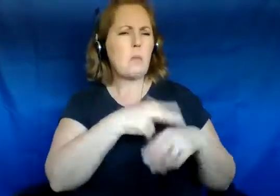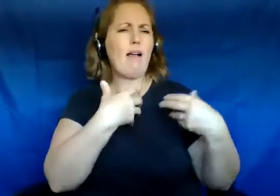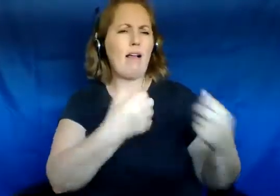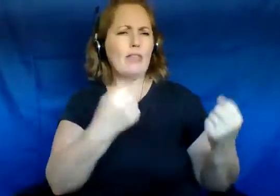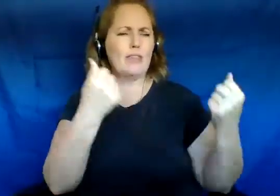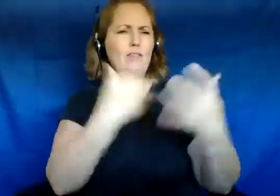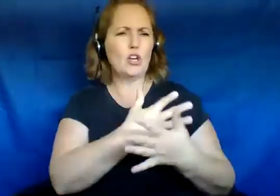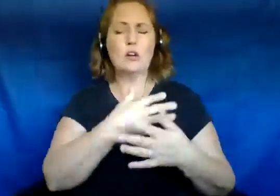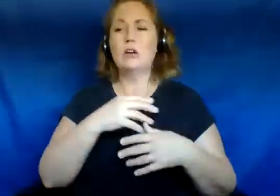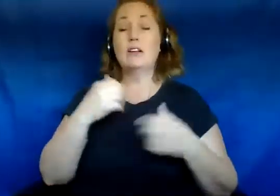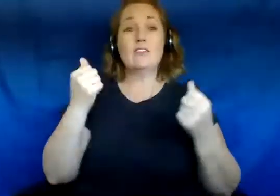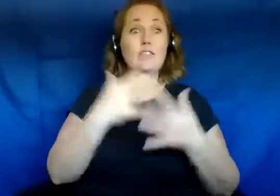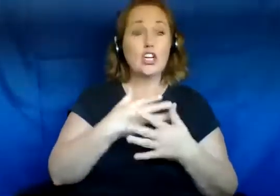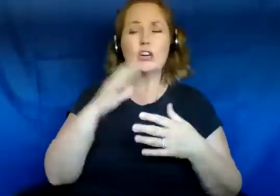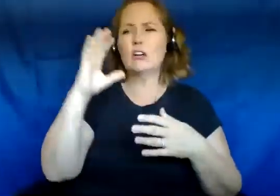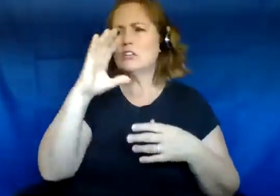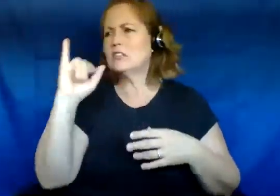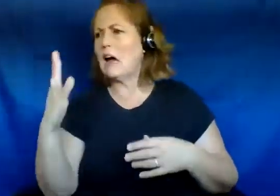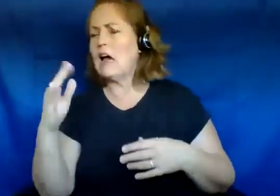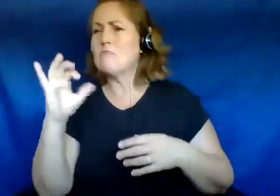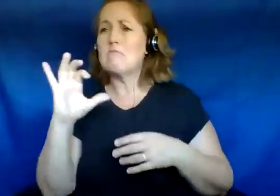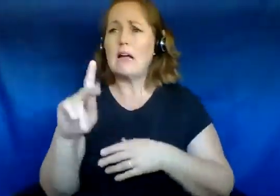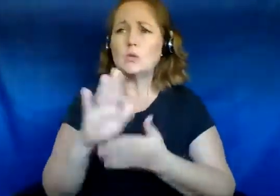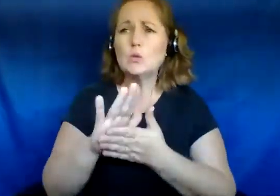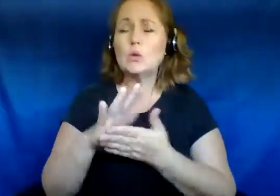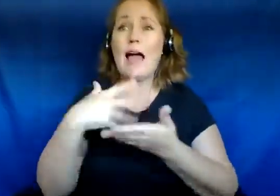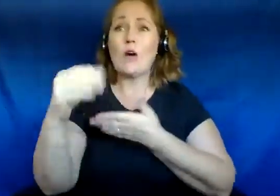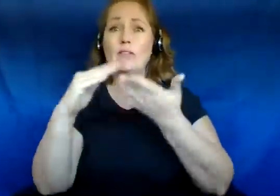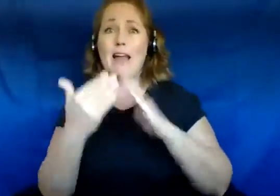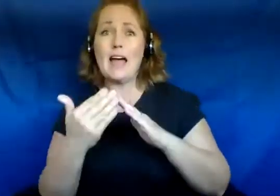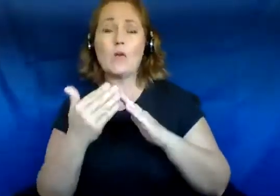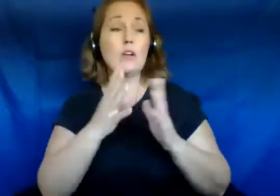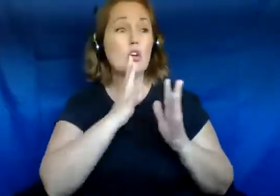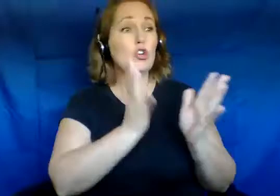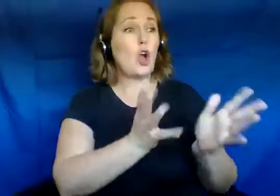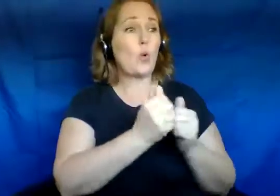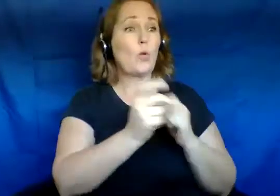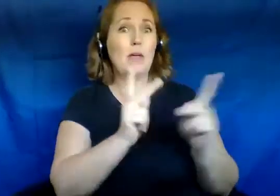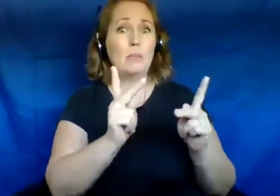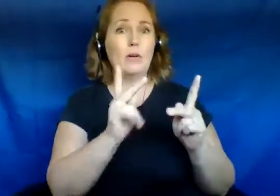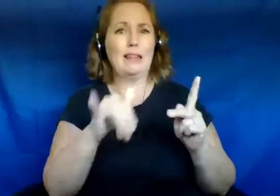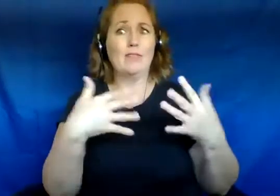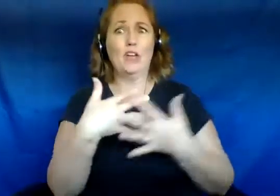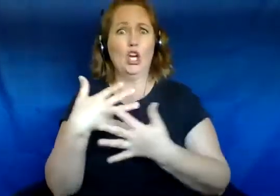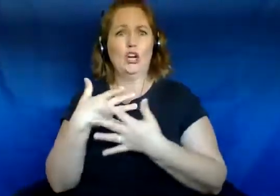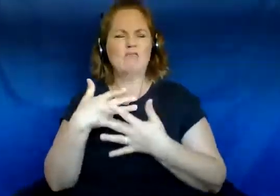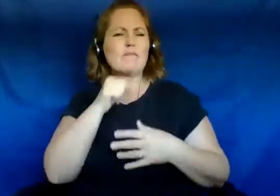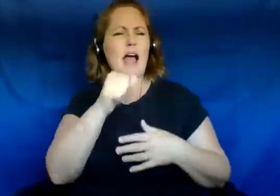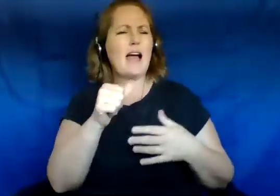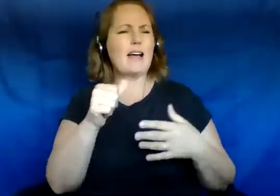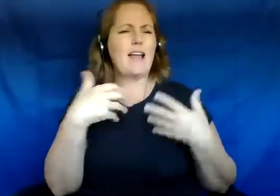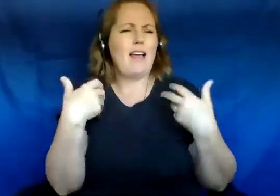a job or go back to school, go out of town, or just talk to people. A lot of people